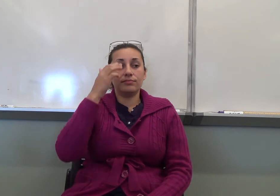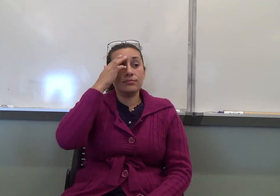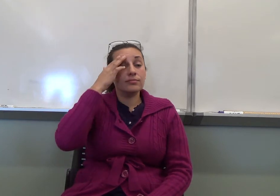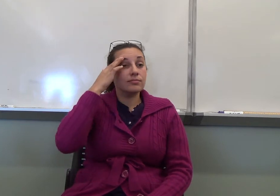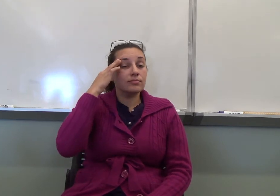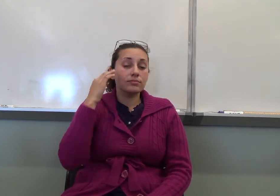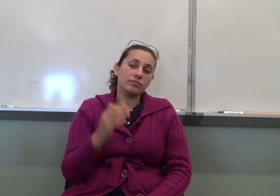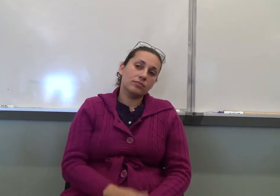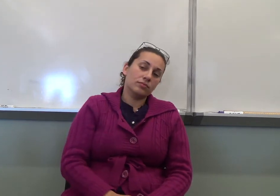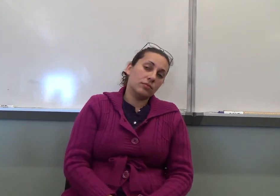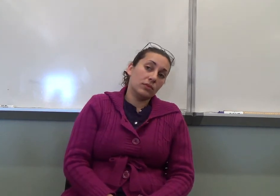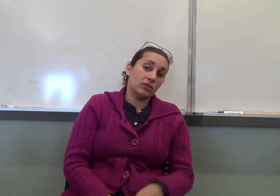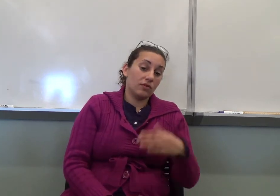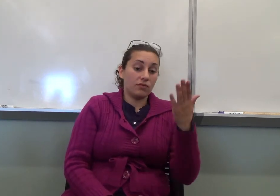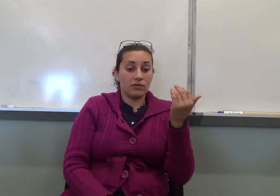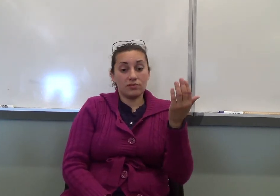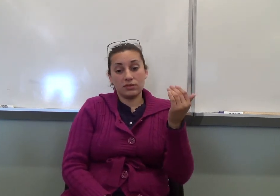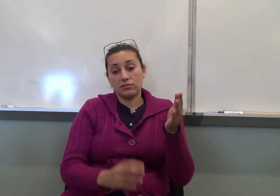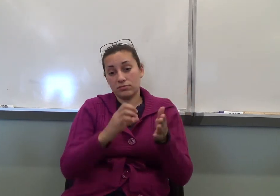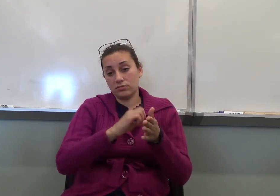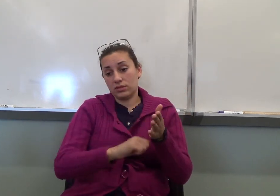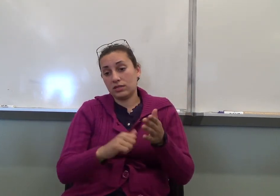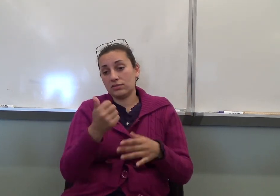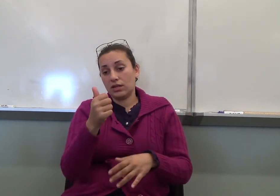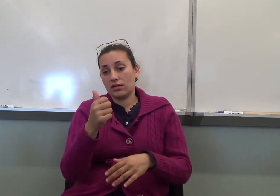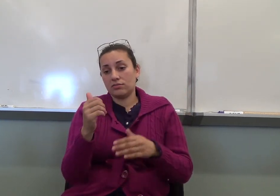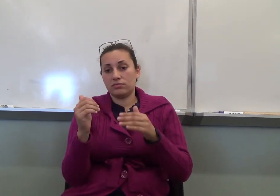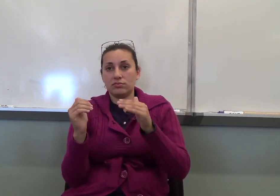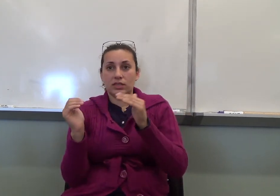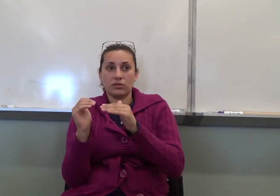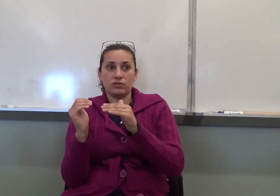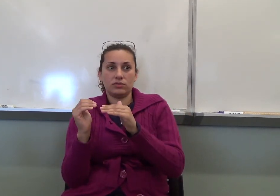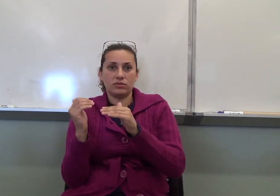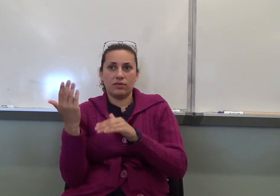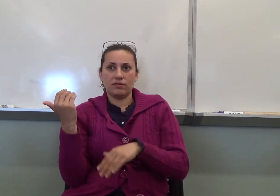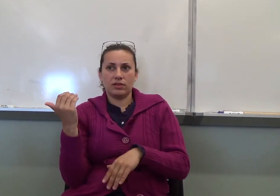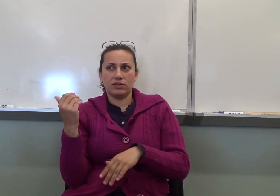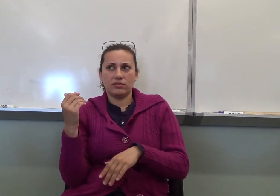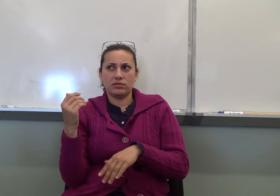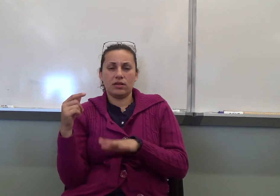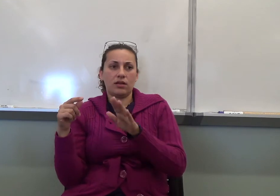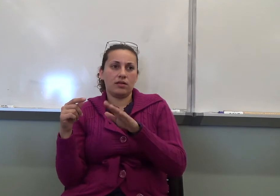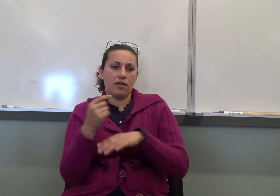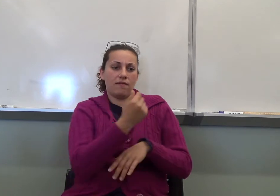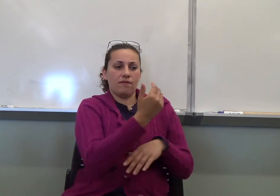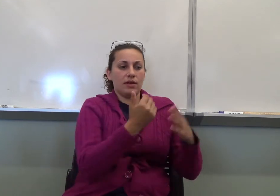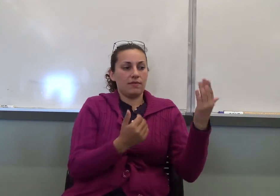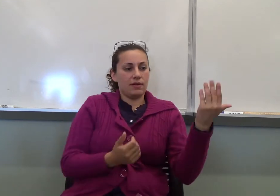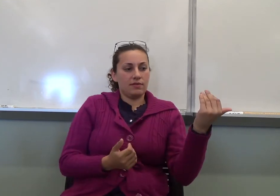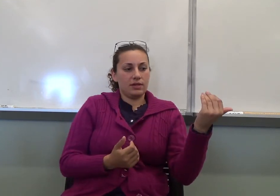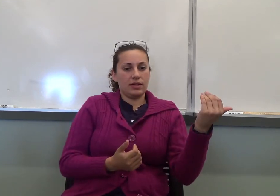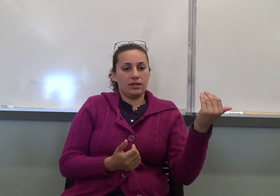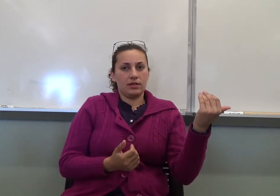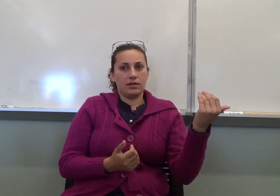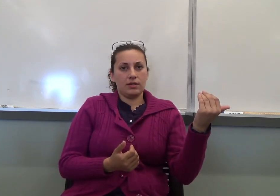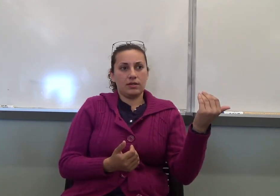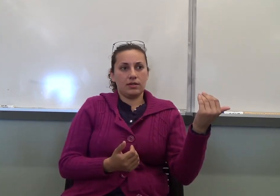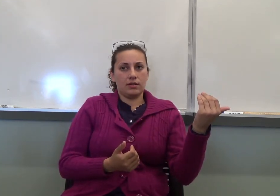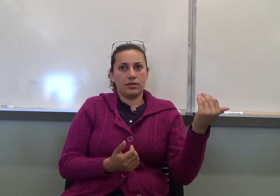15 minus 10 is 15, put a minus sign in, 10. 15 on the left, 15 on the left. 10 on the right, 10 on